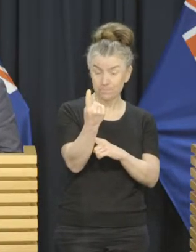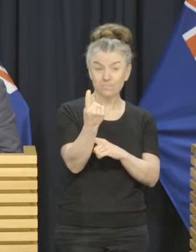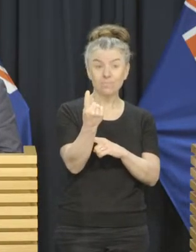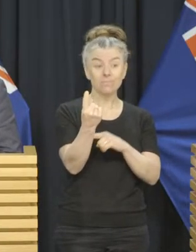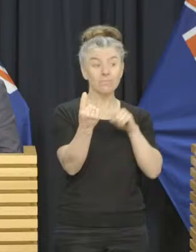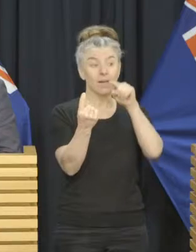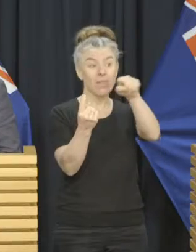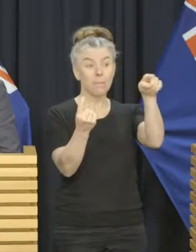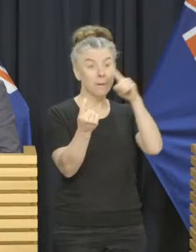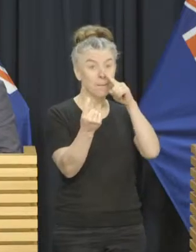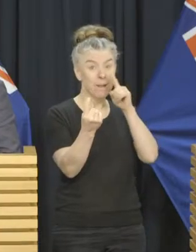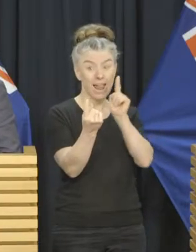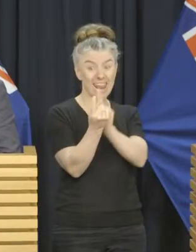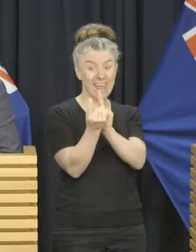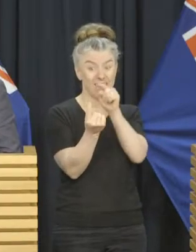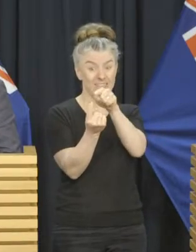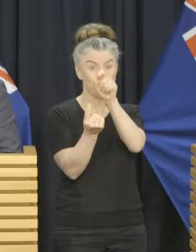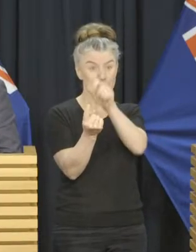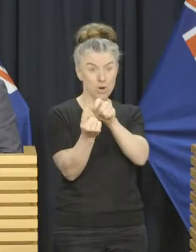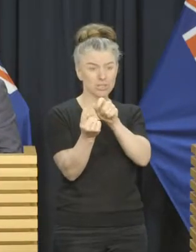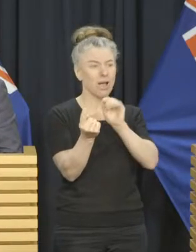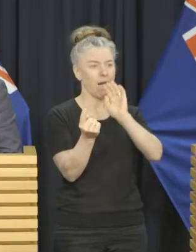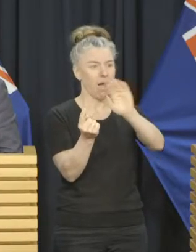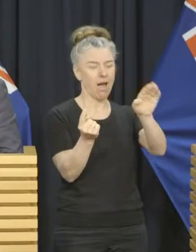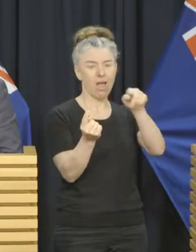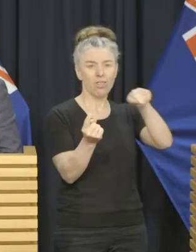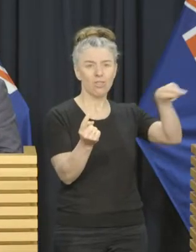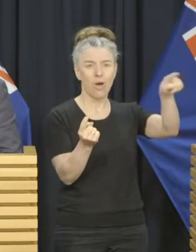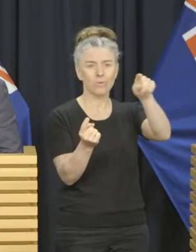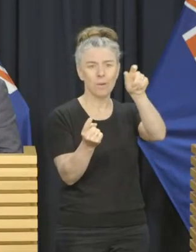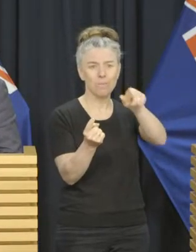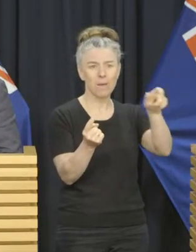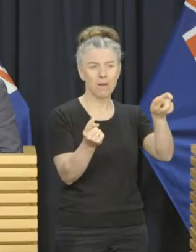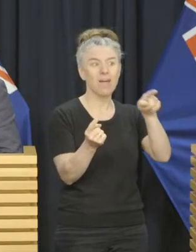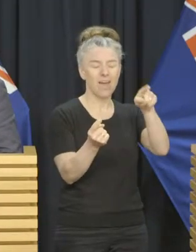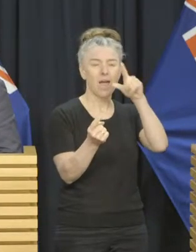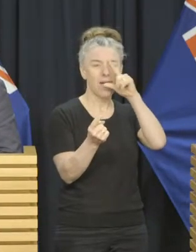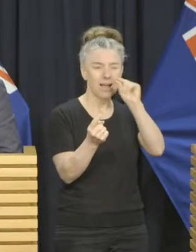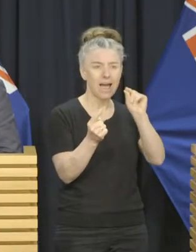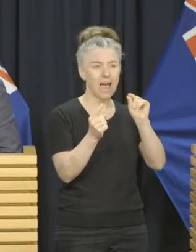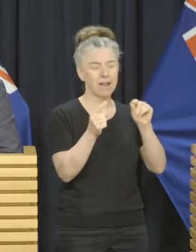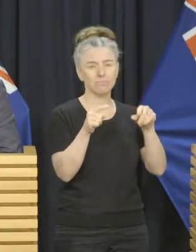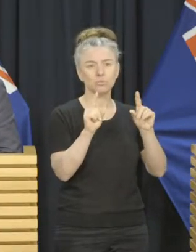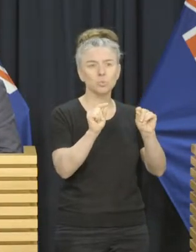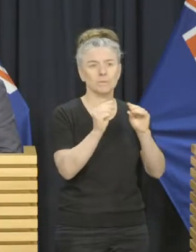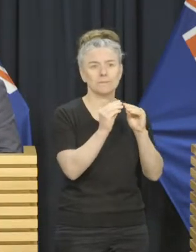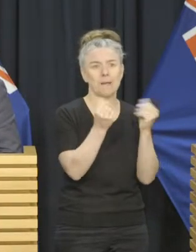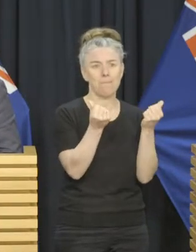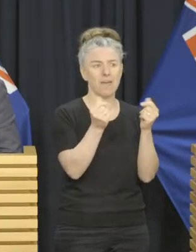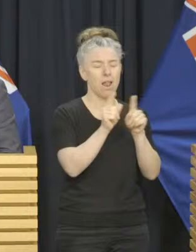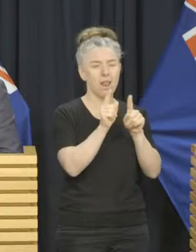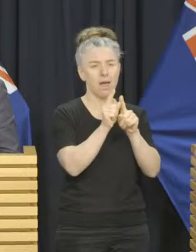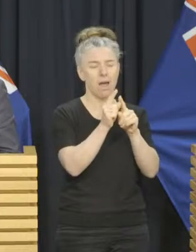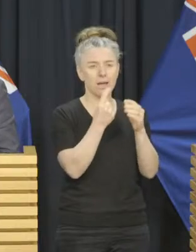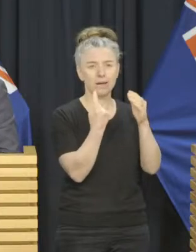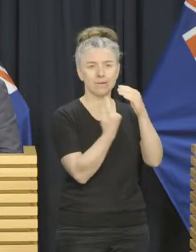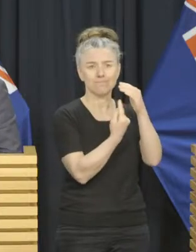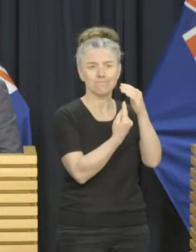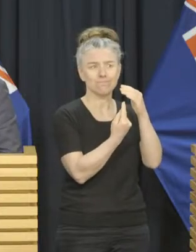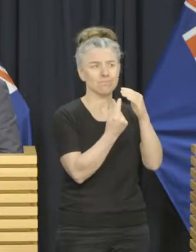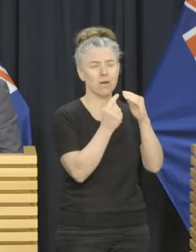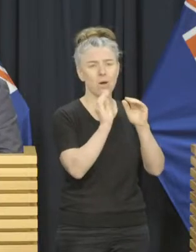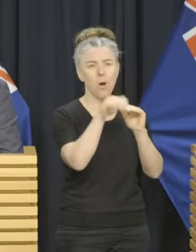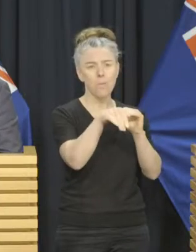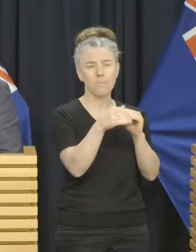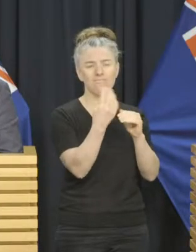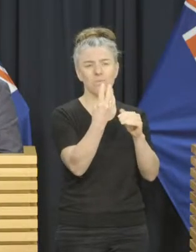people who may have been exposed to COVID-19 so that they can take immediate steps to protect themselves and to protect those